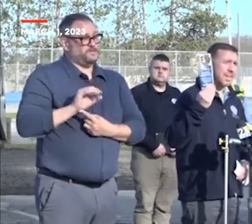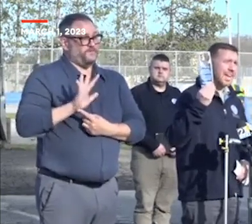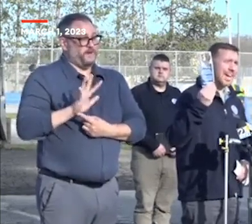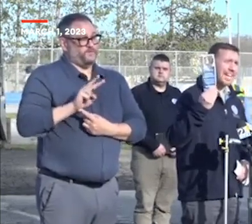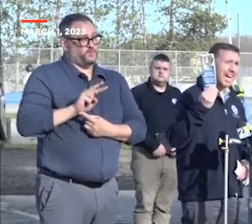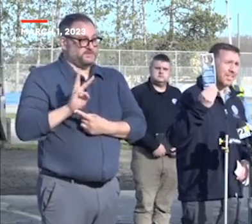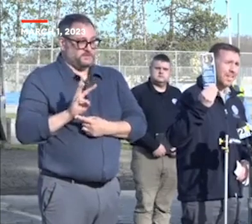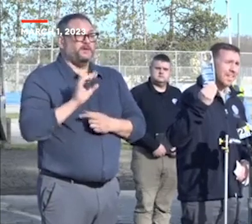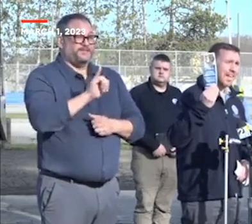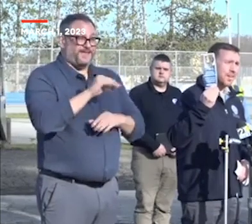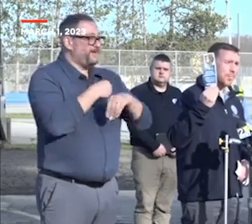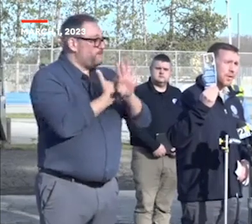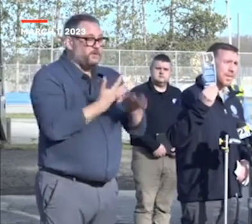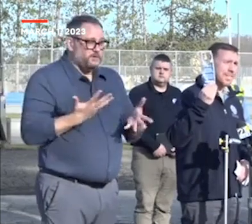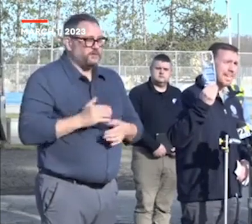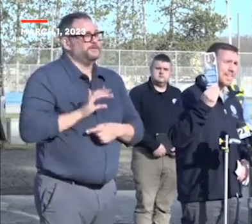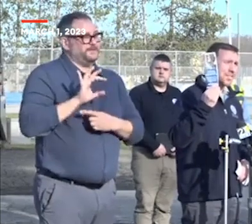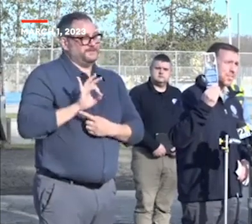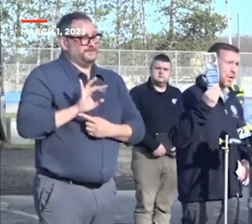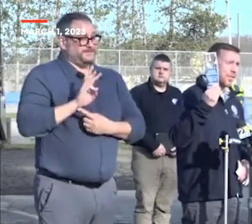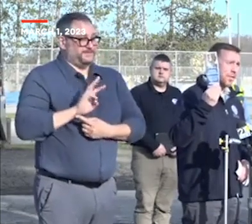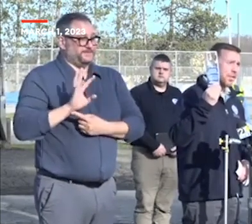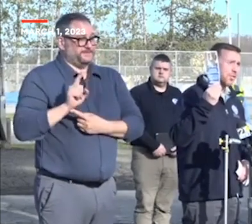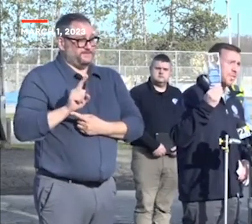866-361-0526. Again, that number is